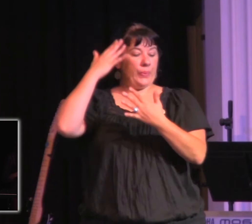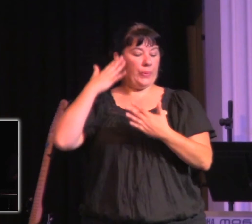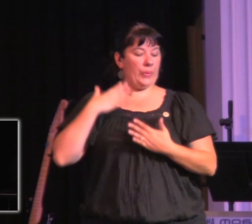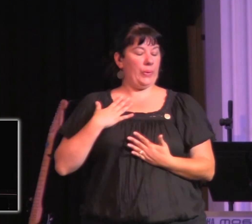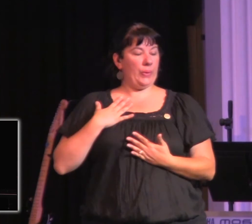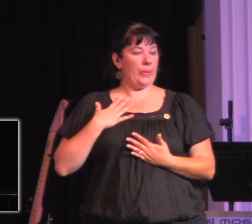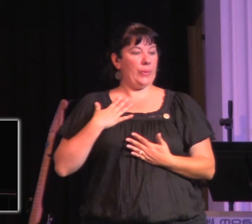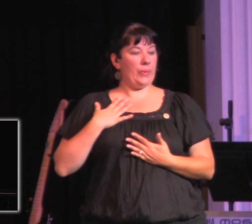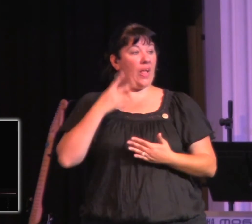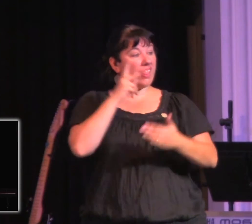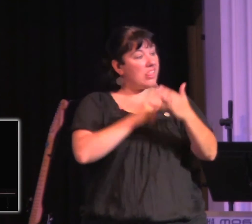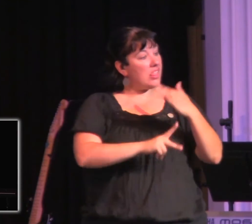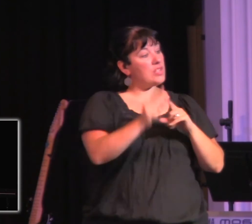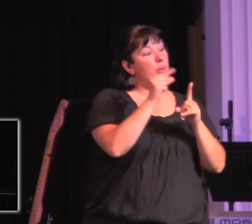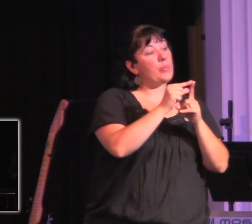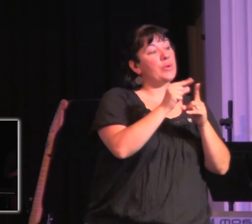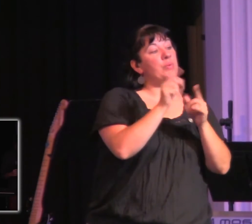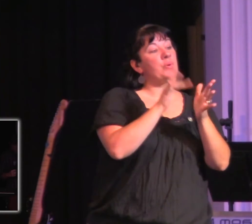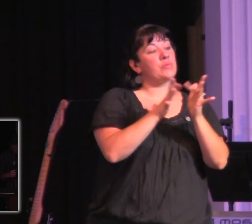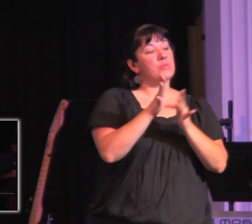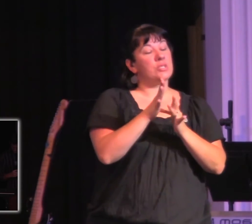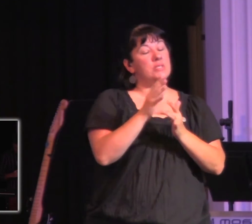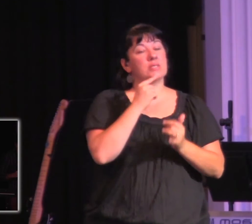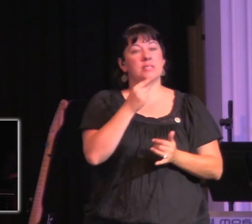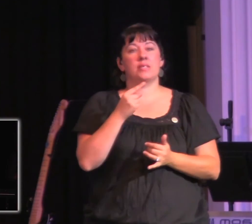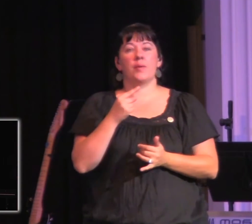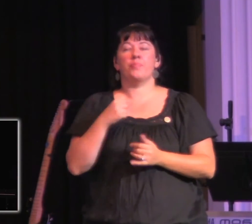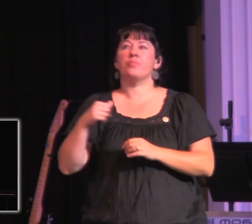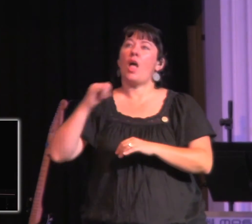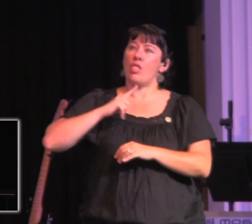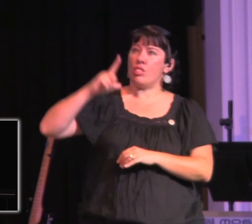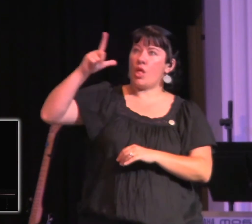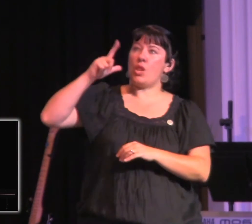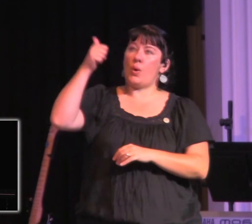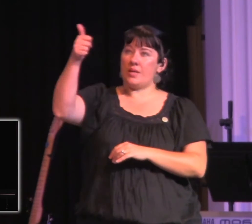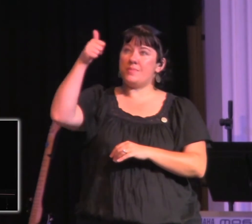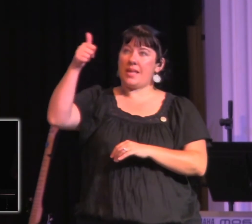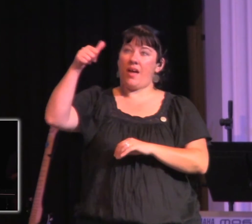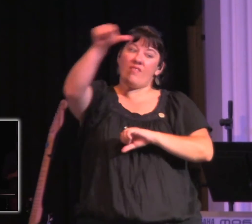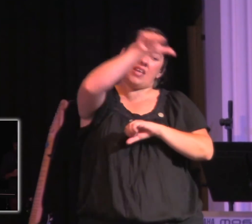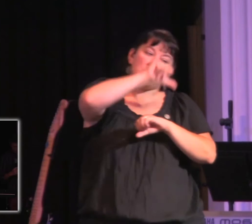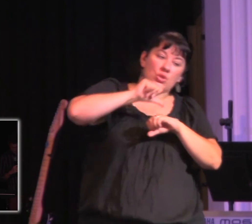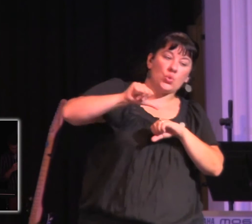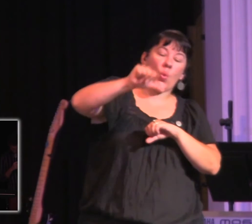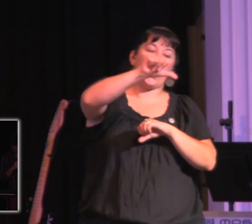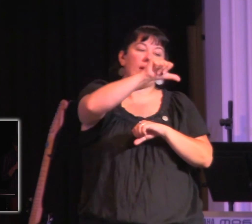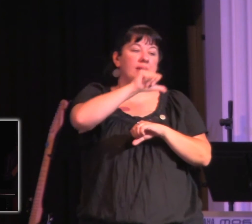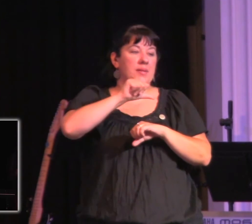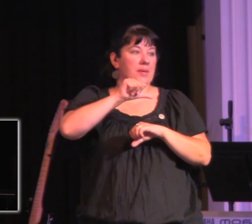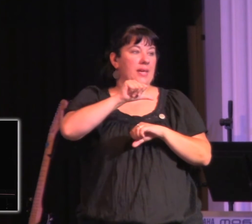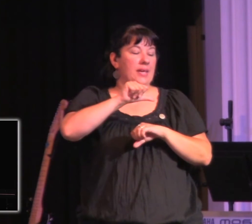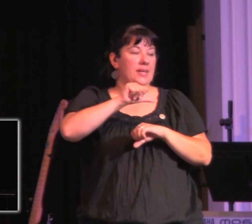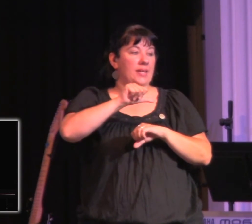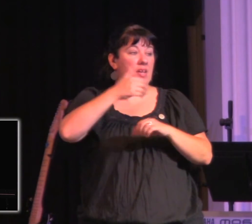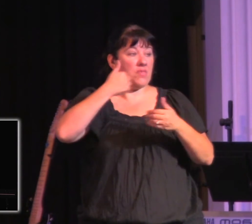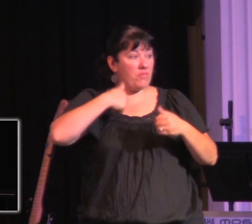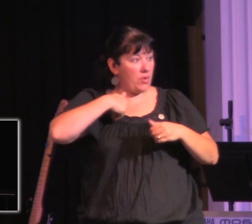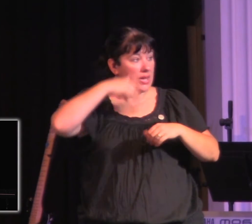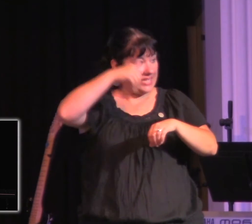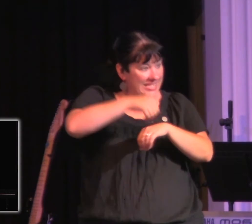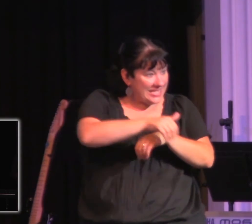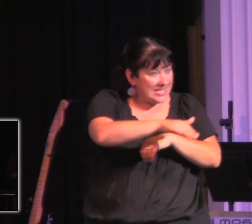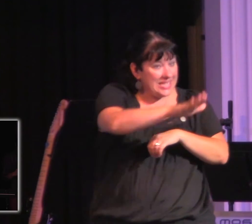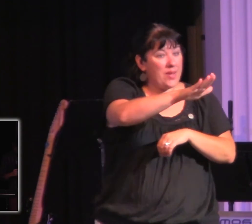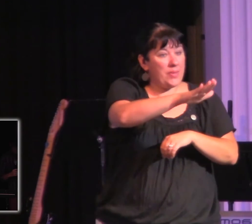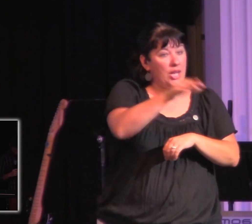from Jesus, because the Lord has anointed me to preach good tidings to the poor, and he has sent me to heal